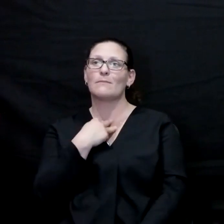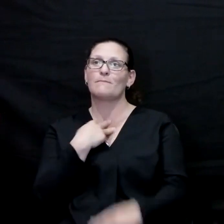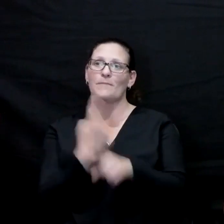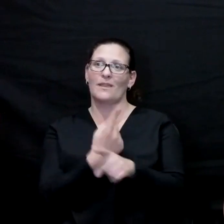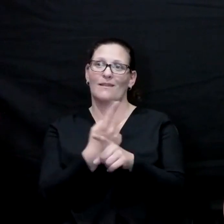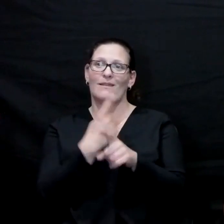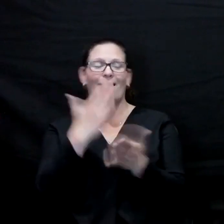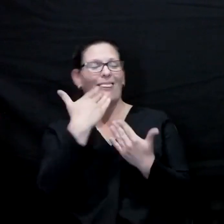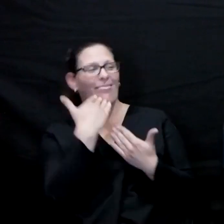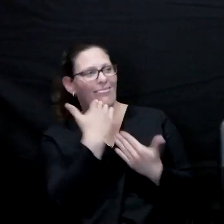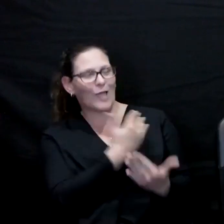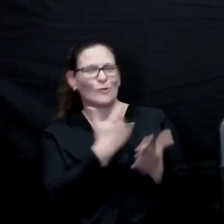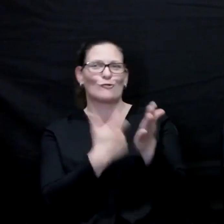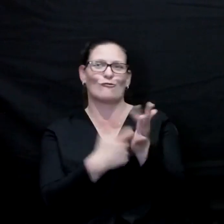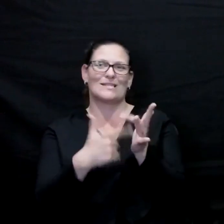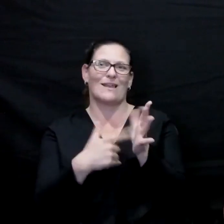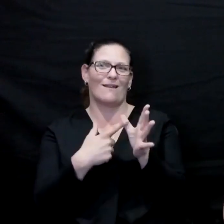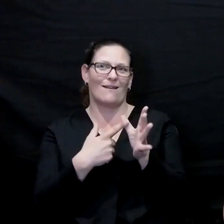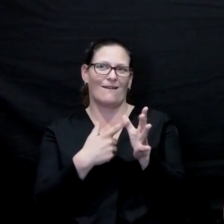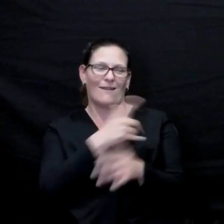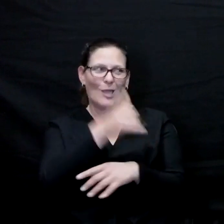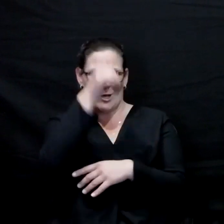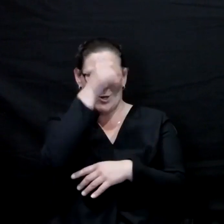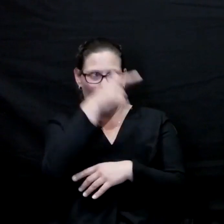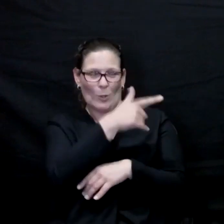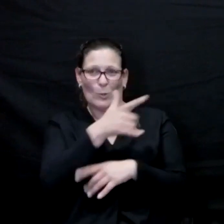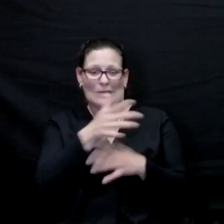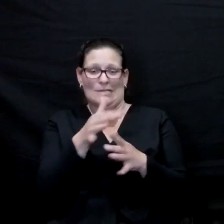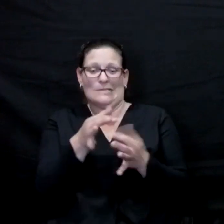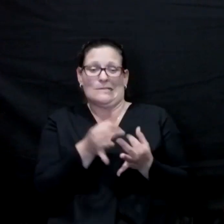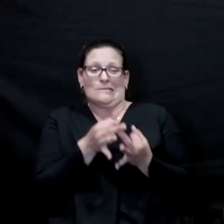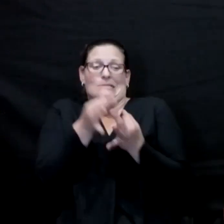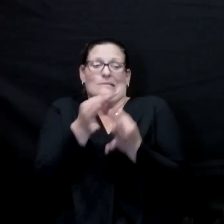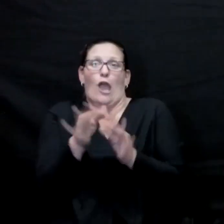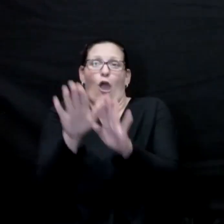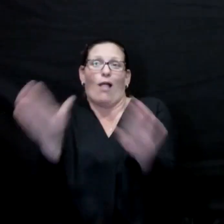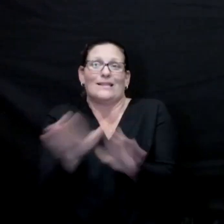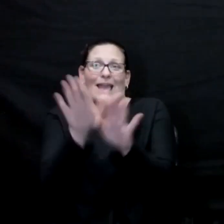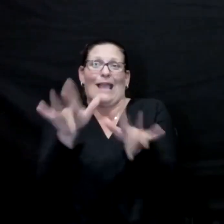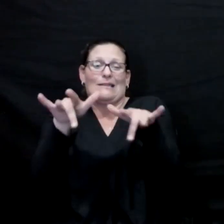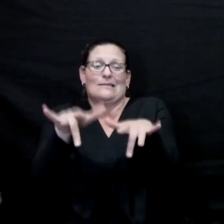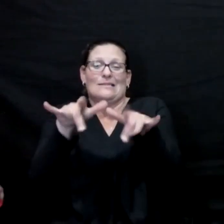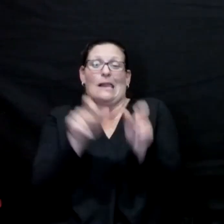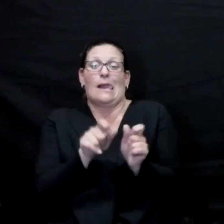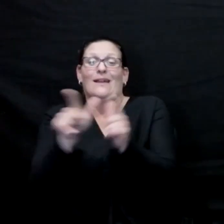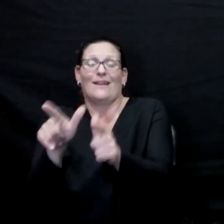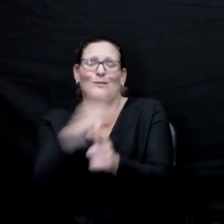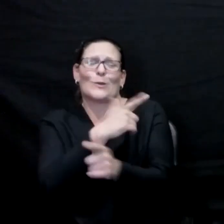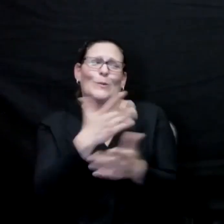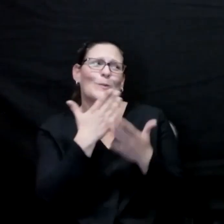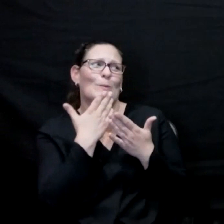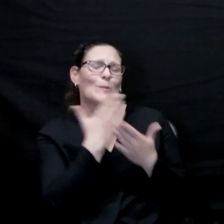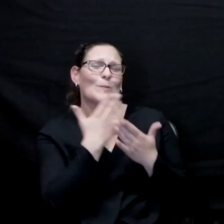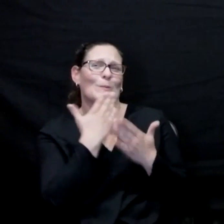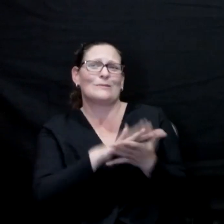so much. Especially, I know you've delayed a holiday to be with us here today. So we're really grateful that you've done that and spent